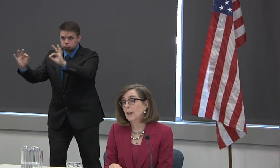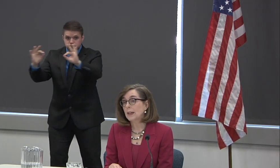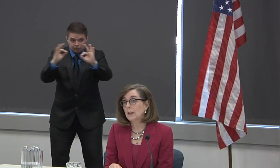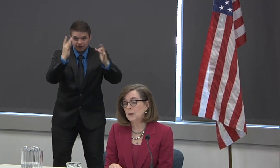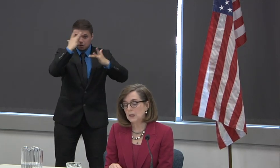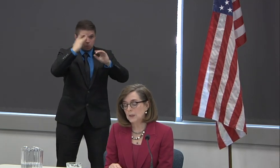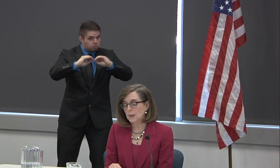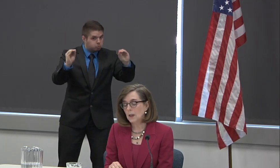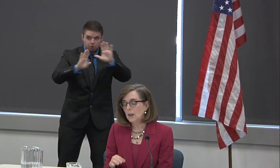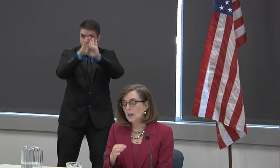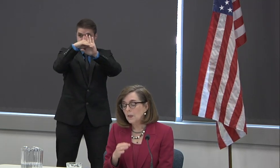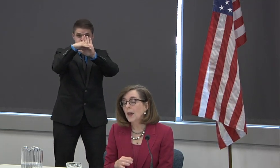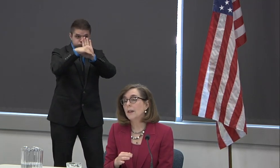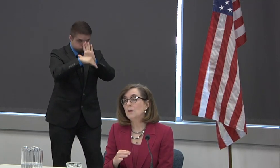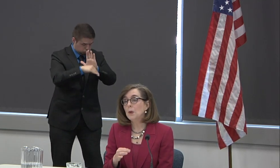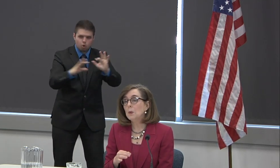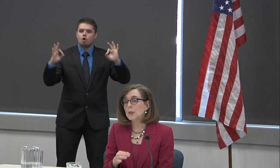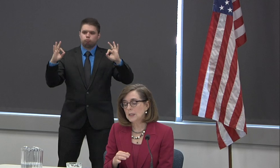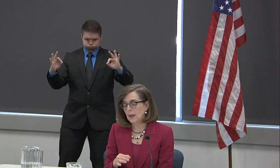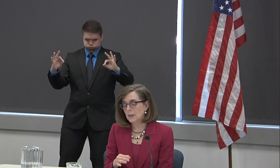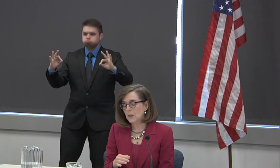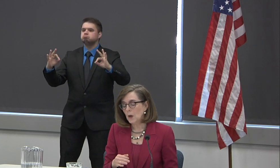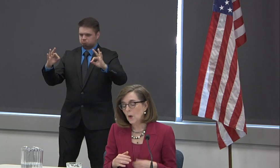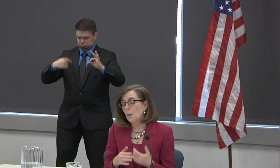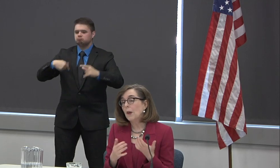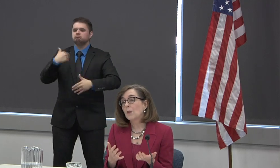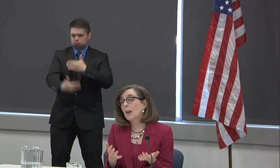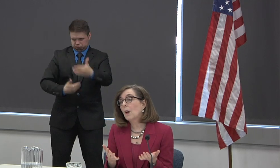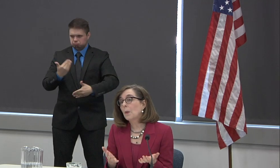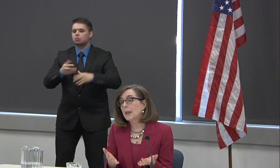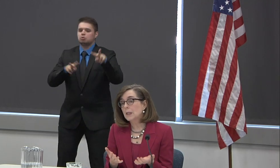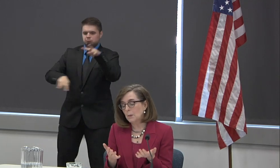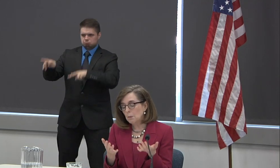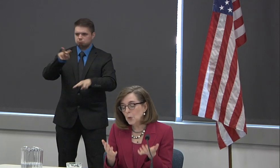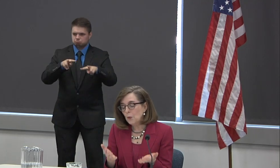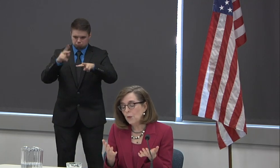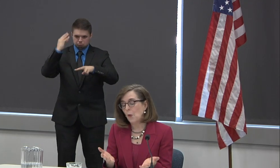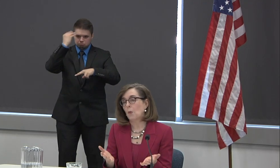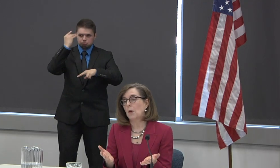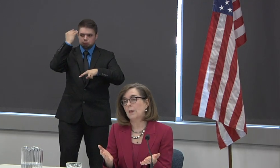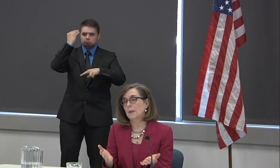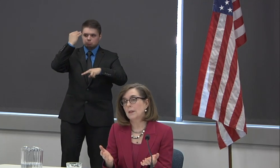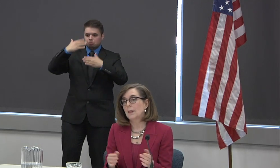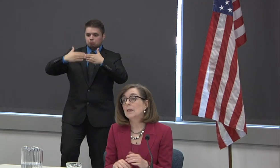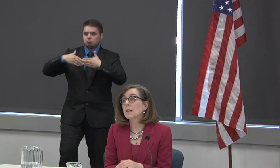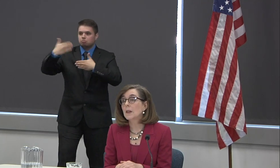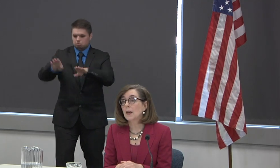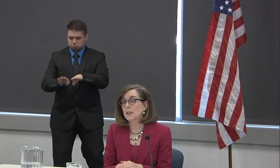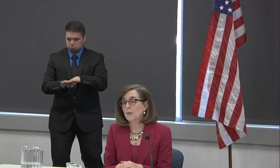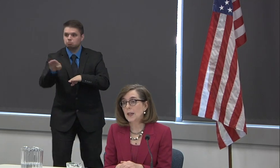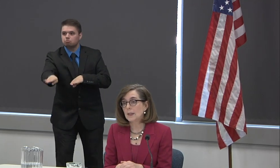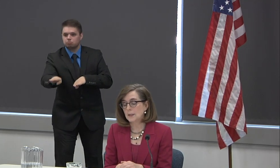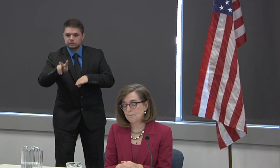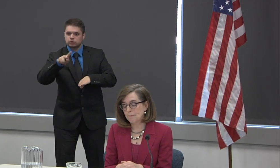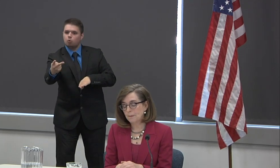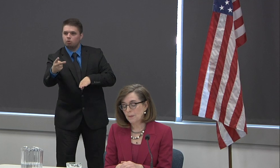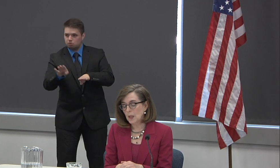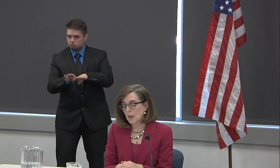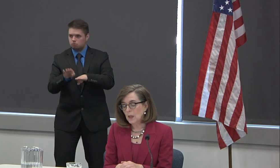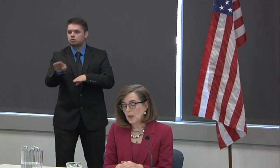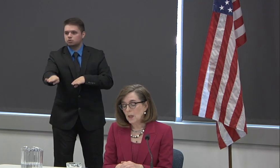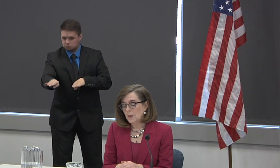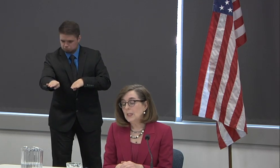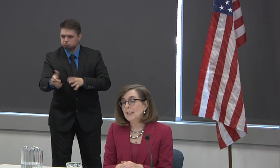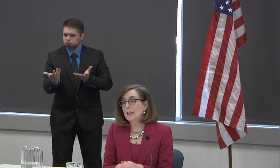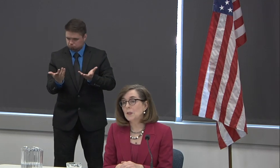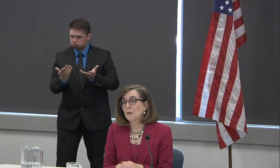COVID-like illness, then we will assess whether they are ready to move forward into the next phase.